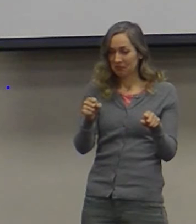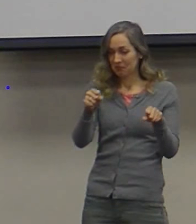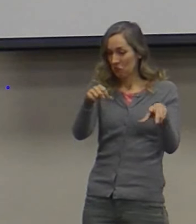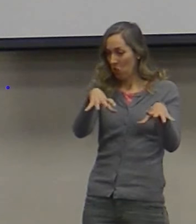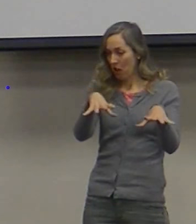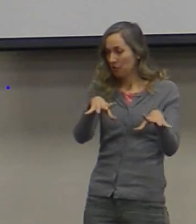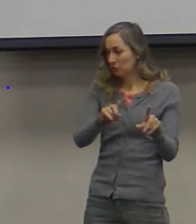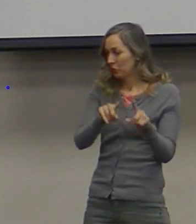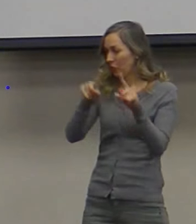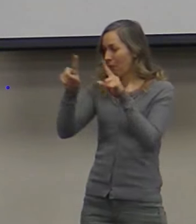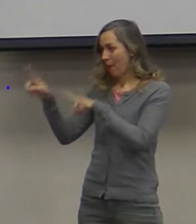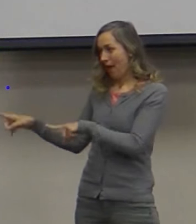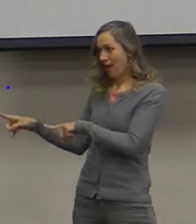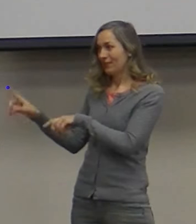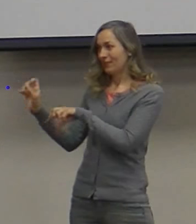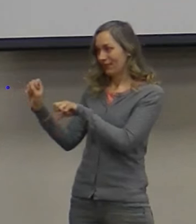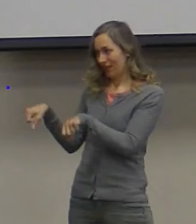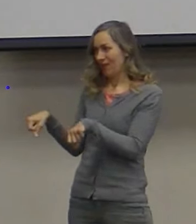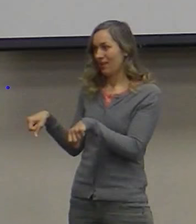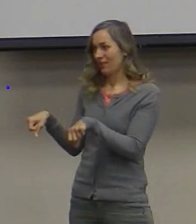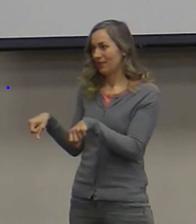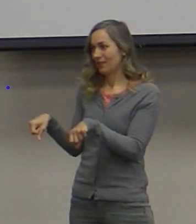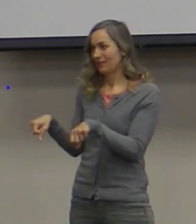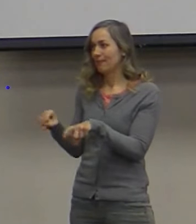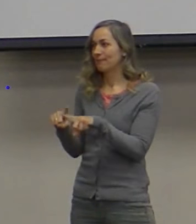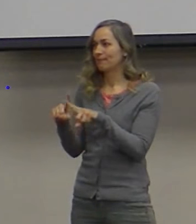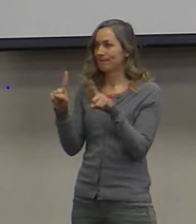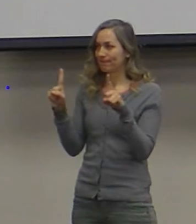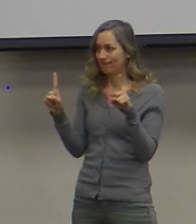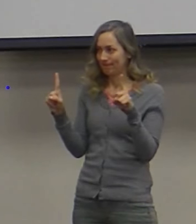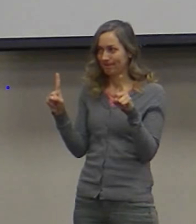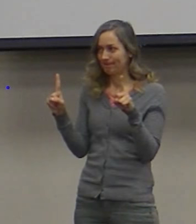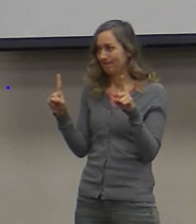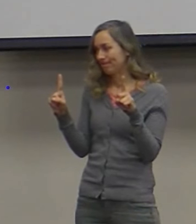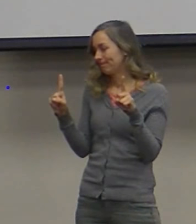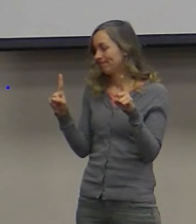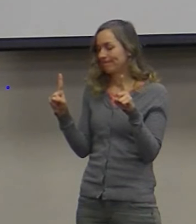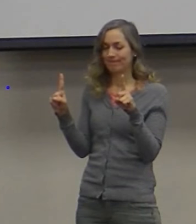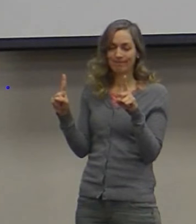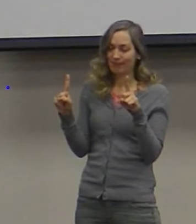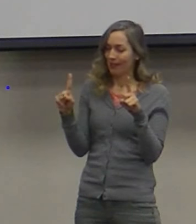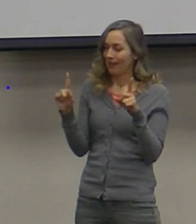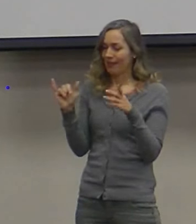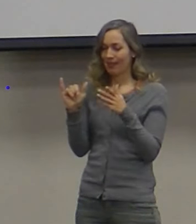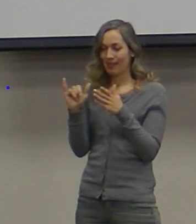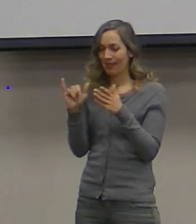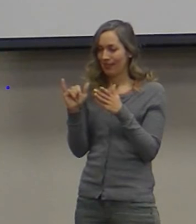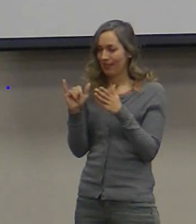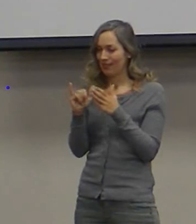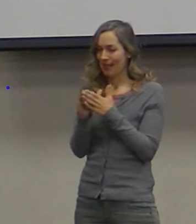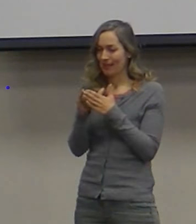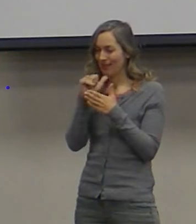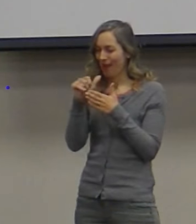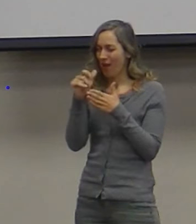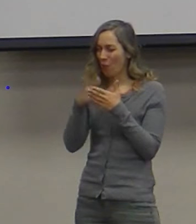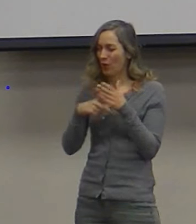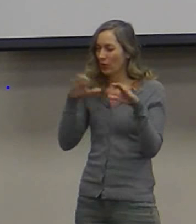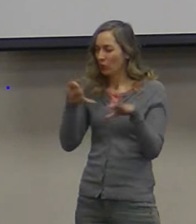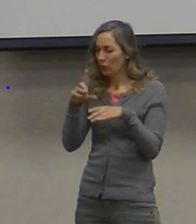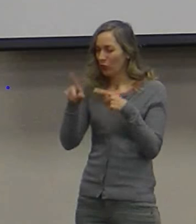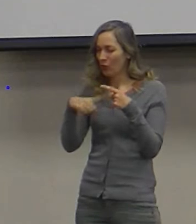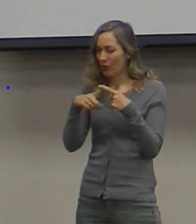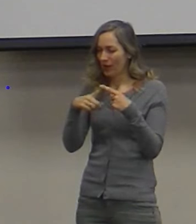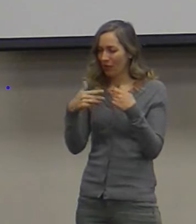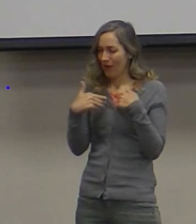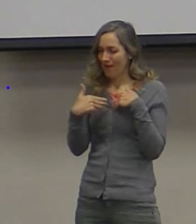any time. But that is not what you are to do in opposition. You are to push through and keep going like